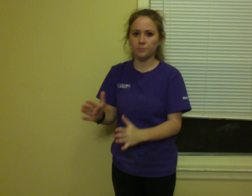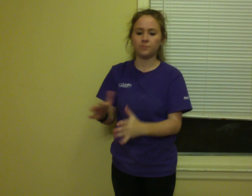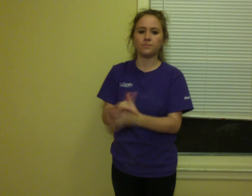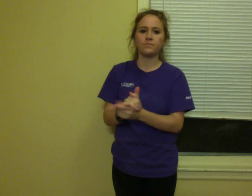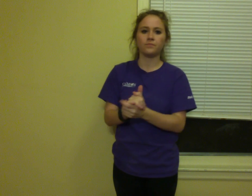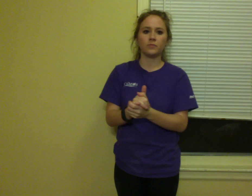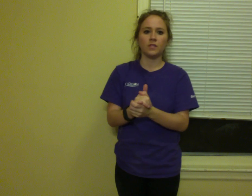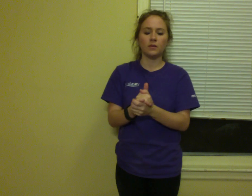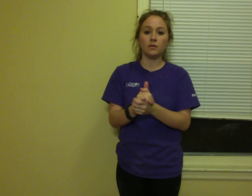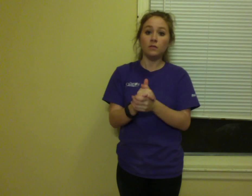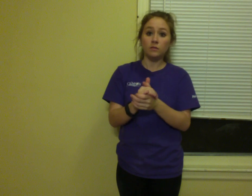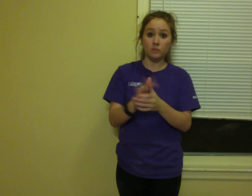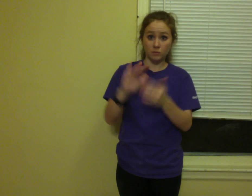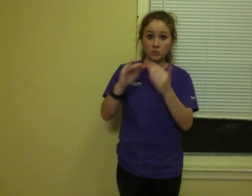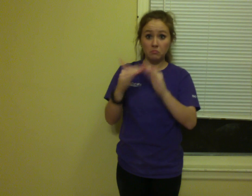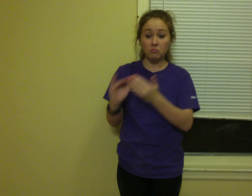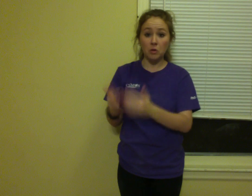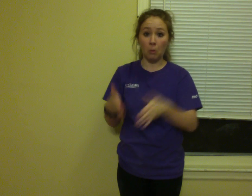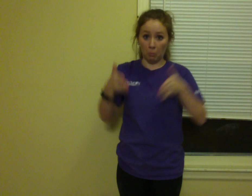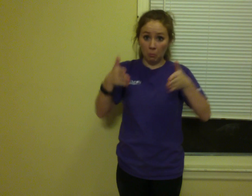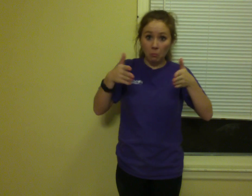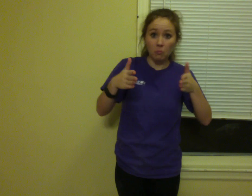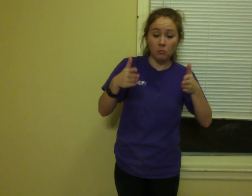such a community can achieve shared respect.